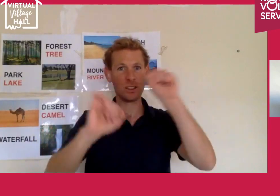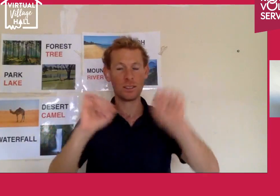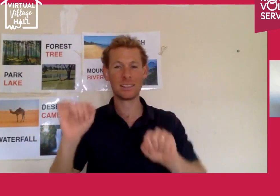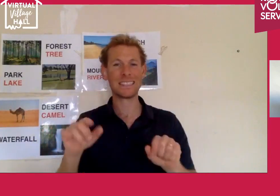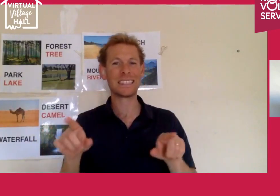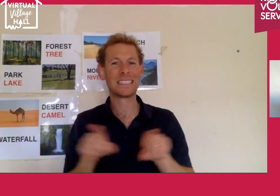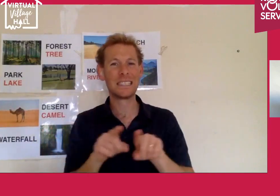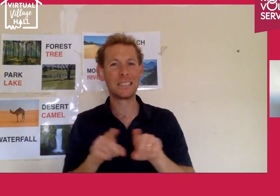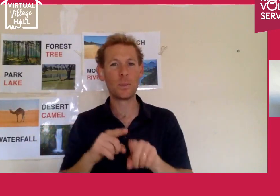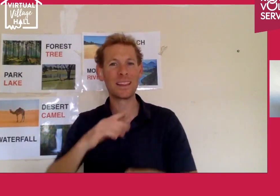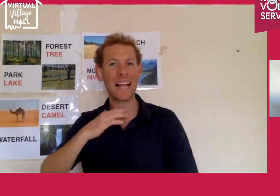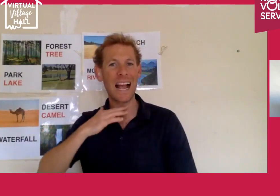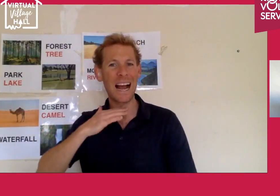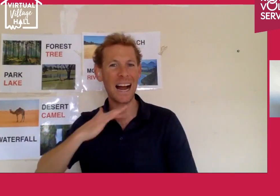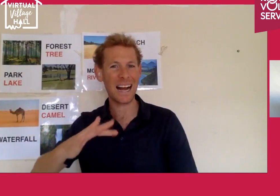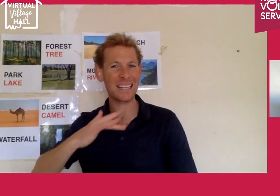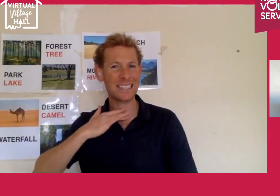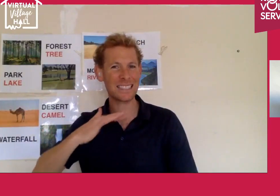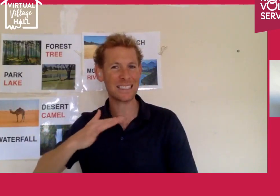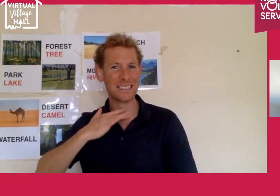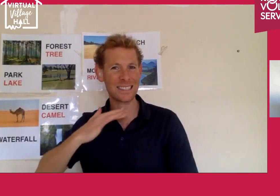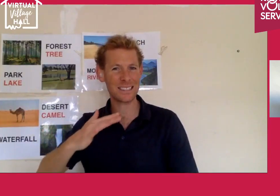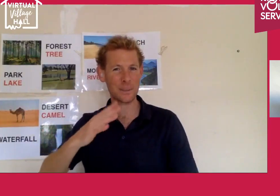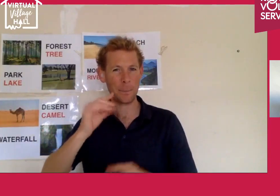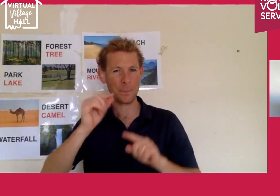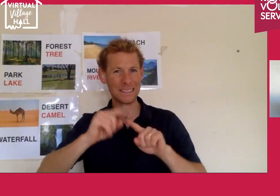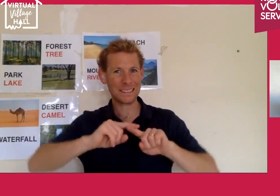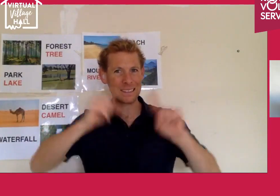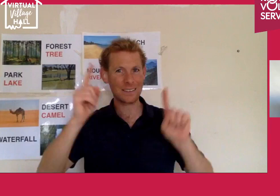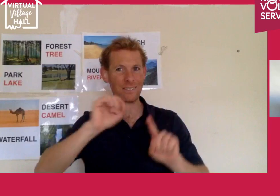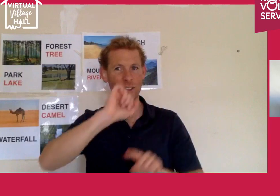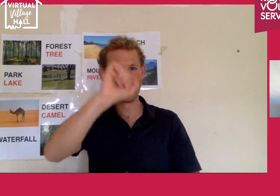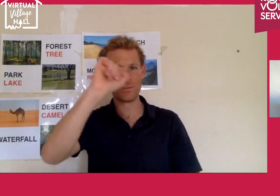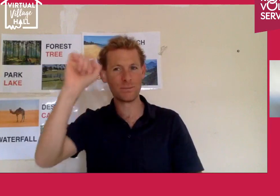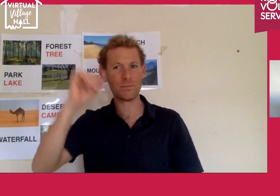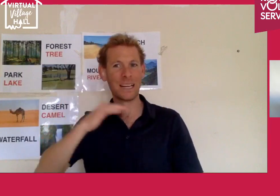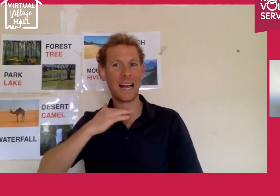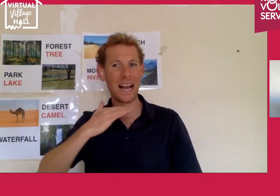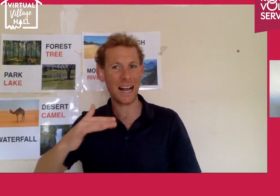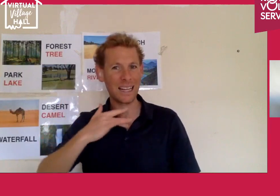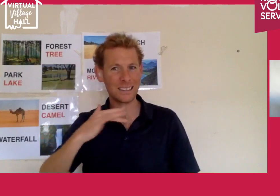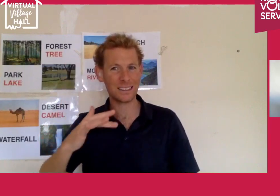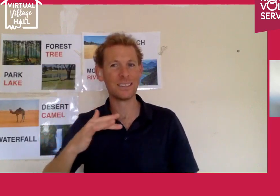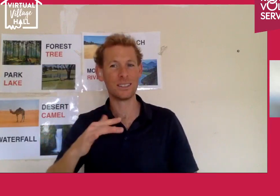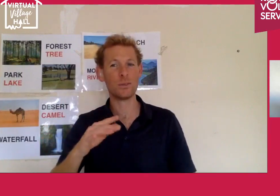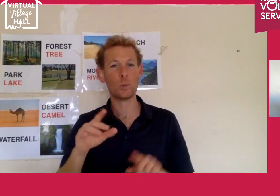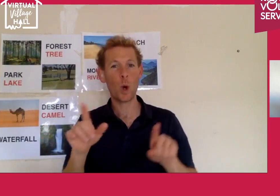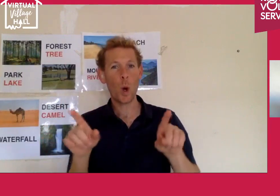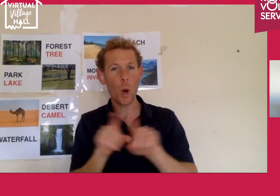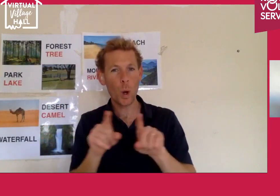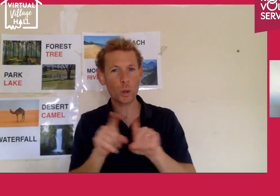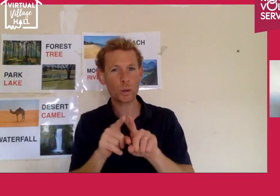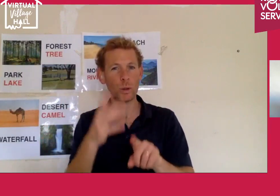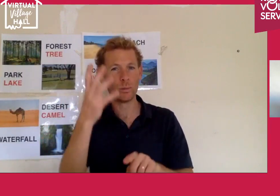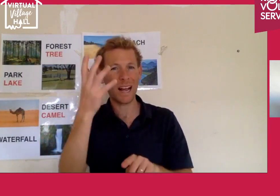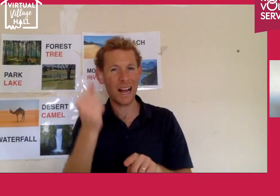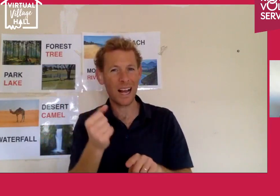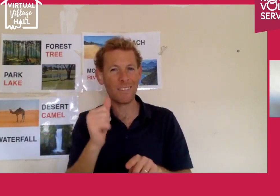that's normal. It's people say, well, why can't there just be one sign for for the whole of the country? And you think, well, why isn't there just